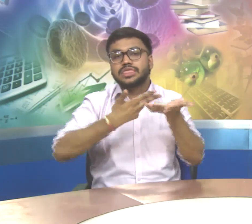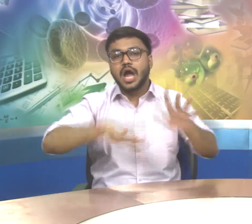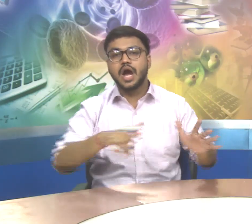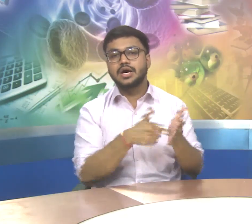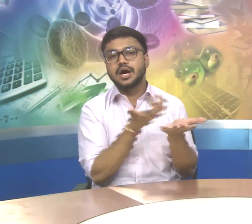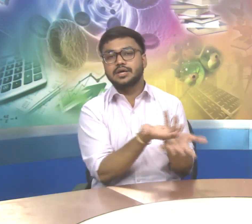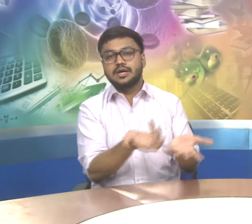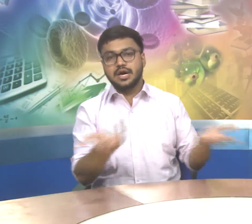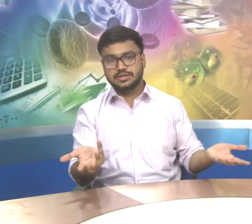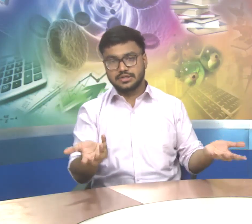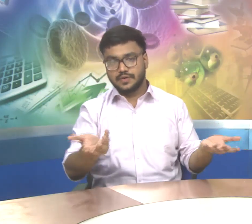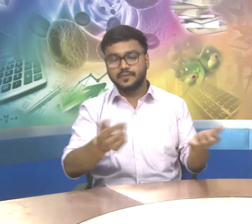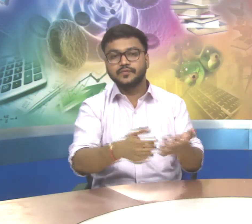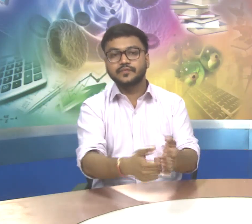ponds, etc.